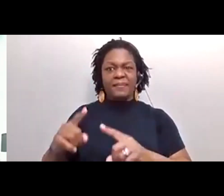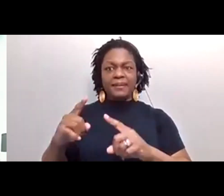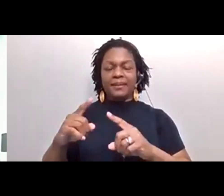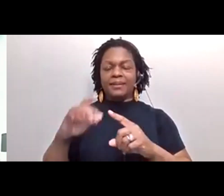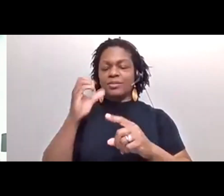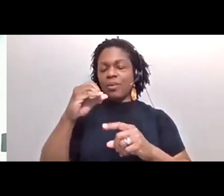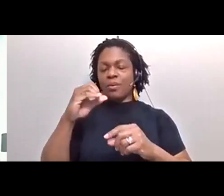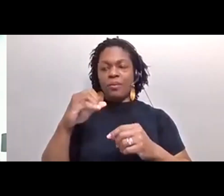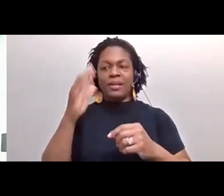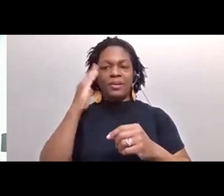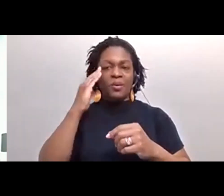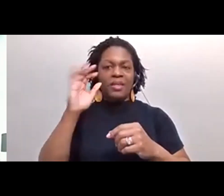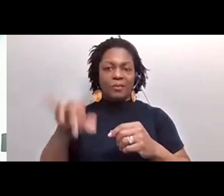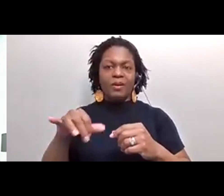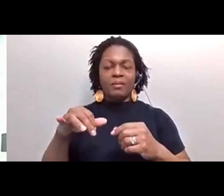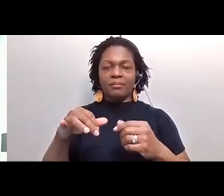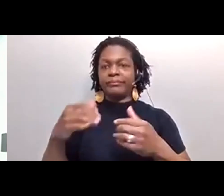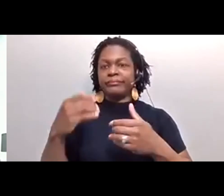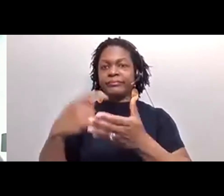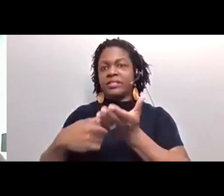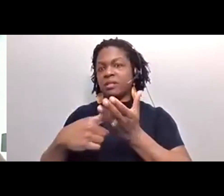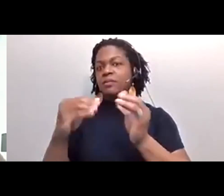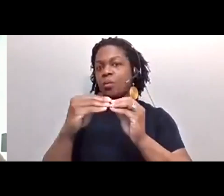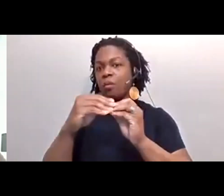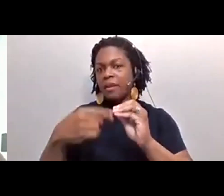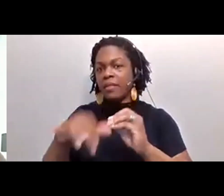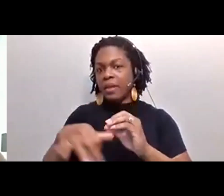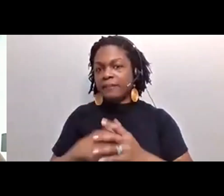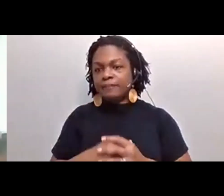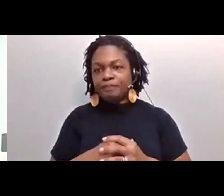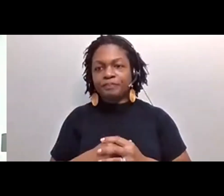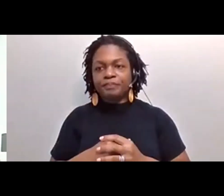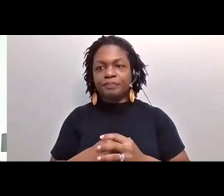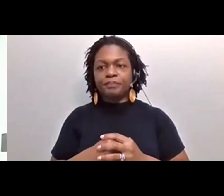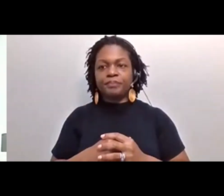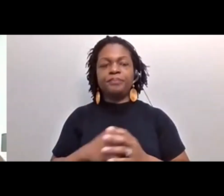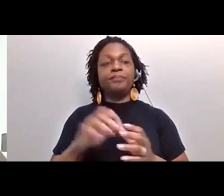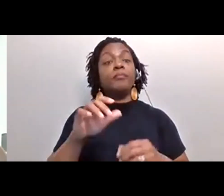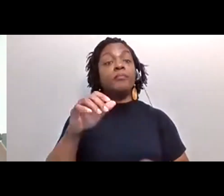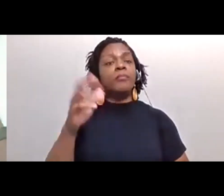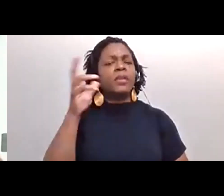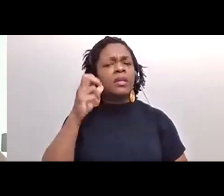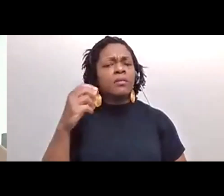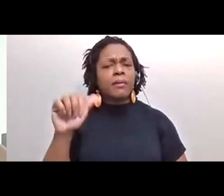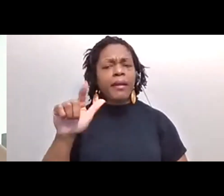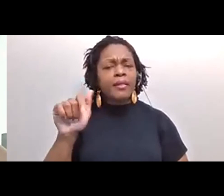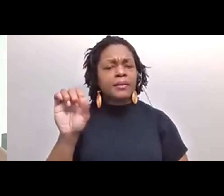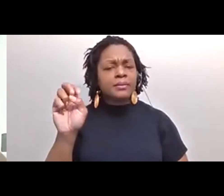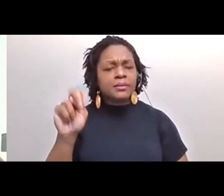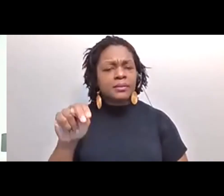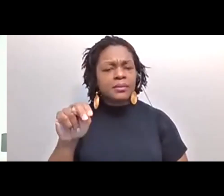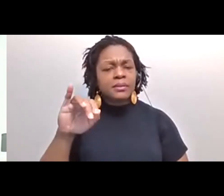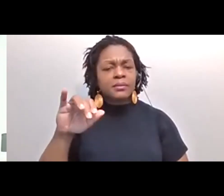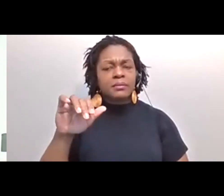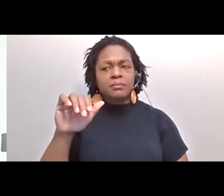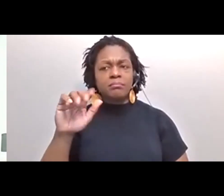well. This is Alice Boljoin with LDH Office of Aging. To talk about the